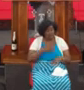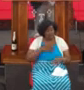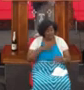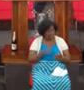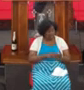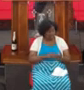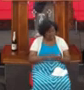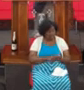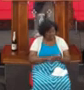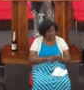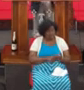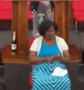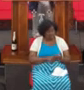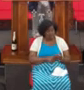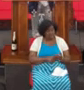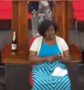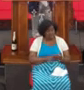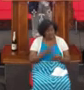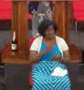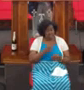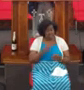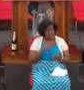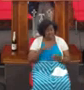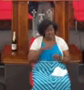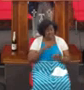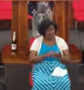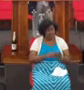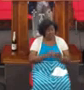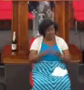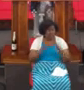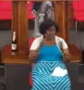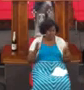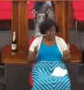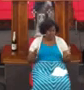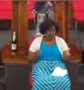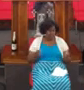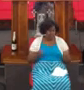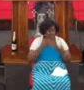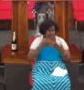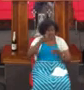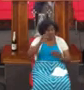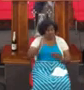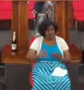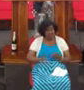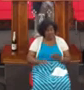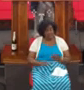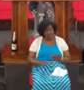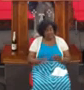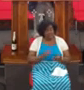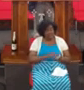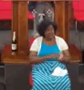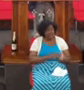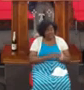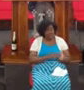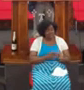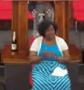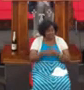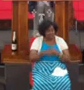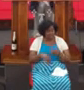top. Why, oh Lord, but thank God, Jesus paid it